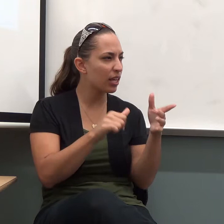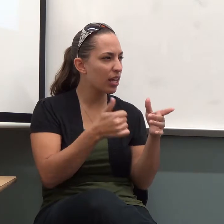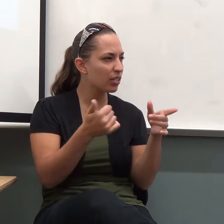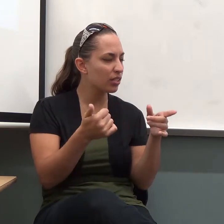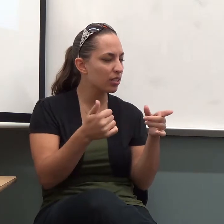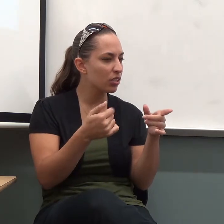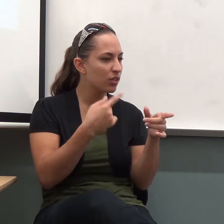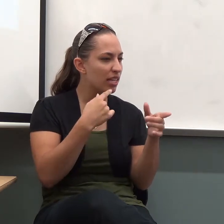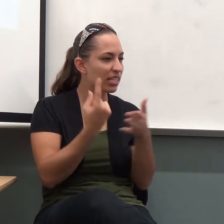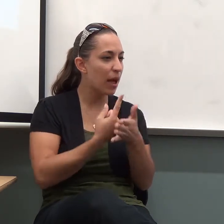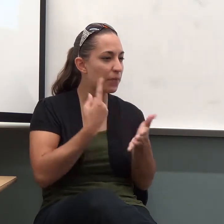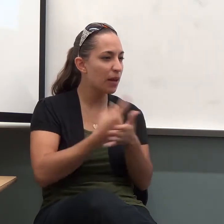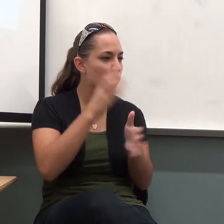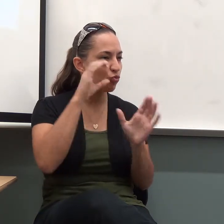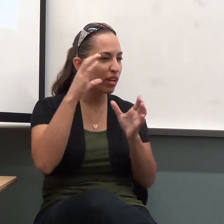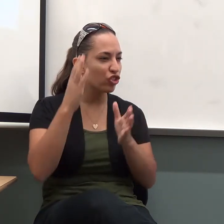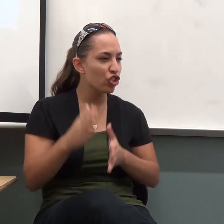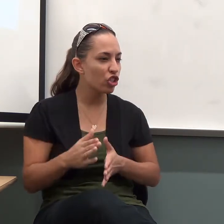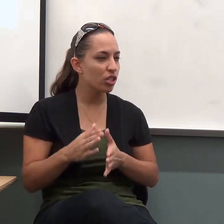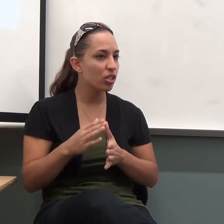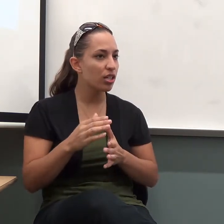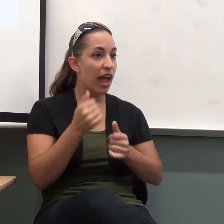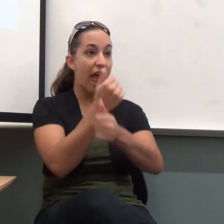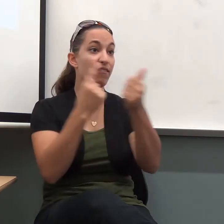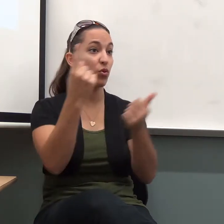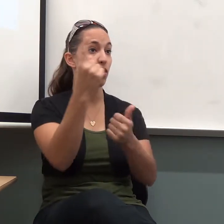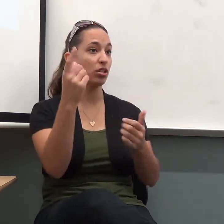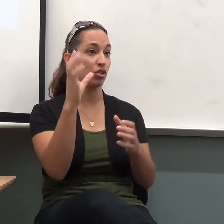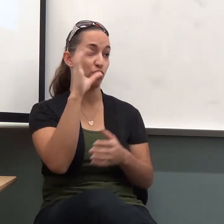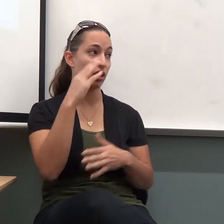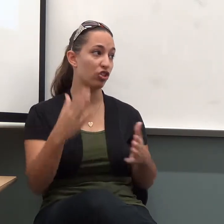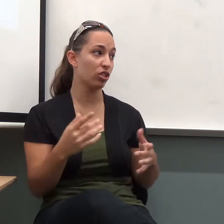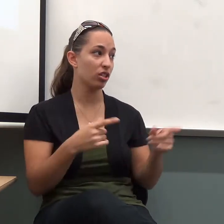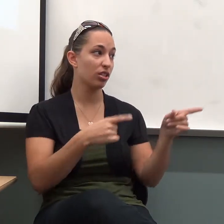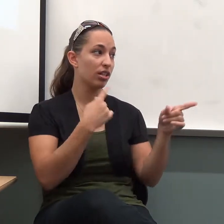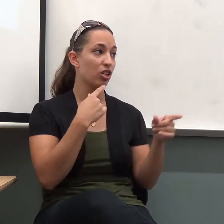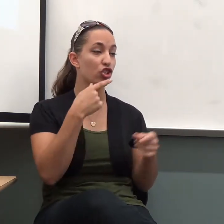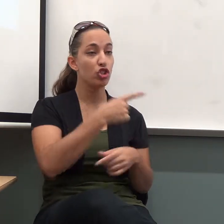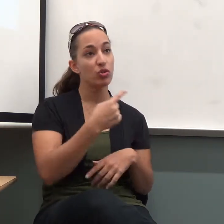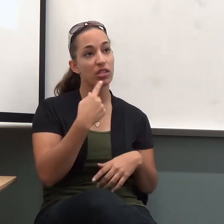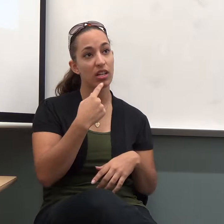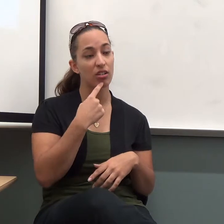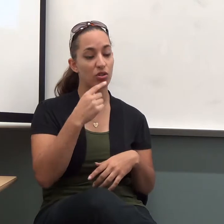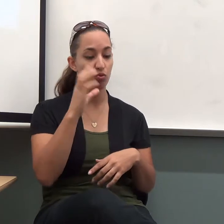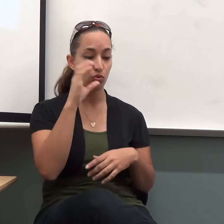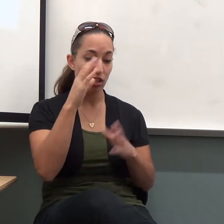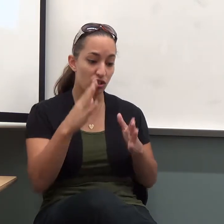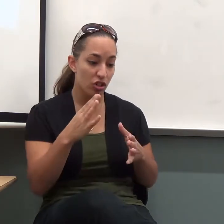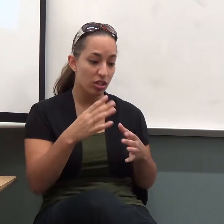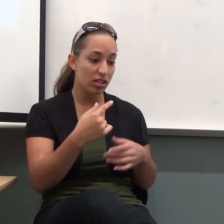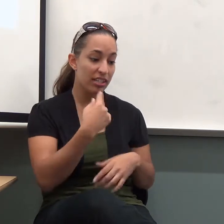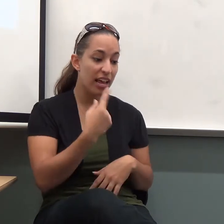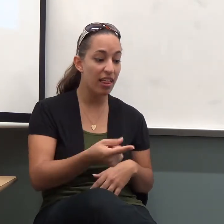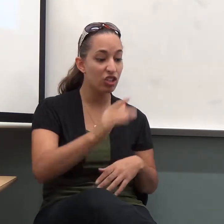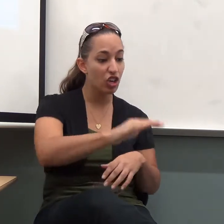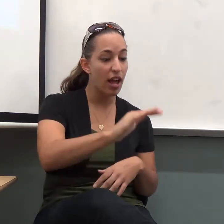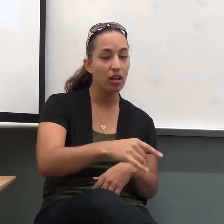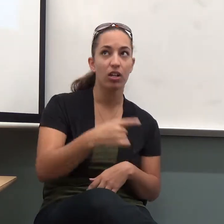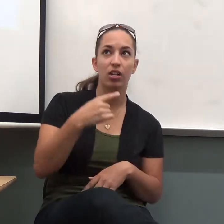sometimes strangers, everybody's a stranger, is that right? Was that your statement? You use the word stranger to a child, and they're gonna think It's a negative thing, right? That was one thing,